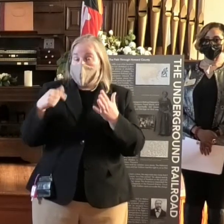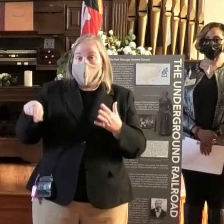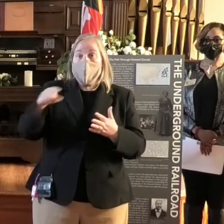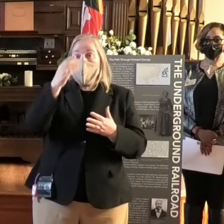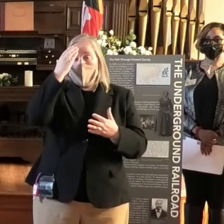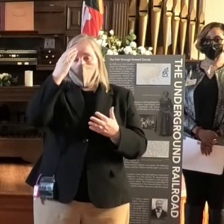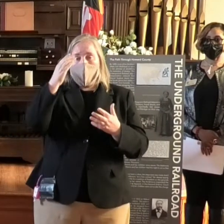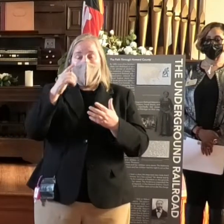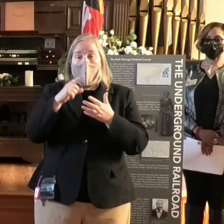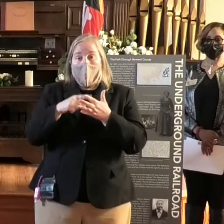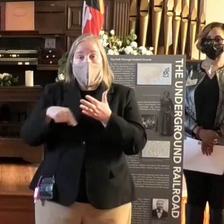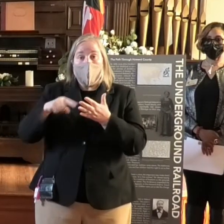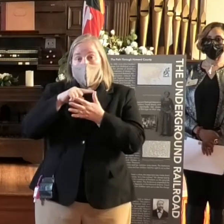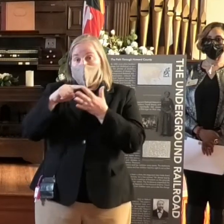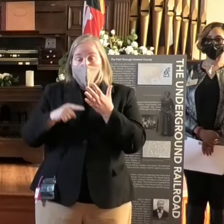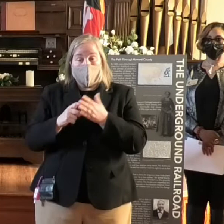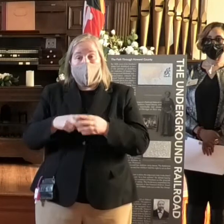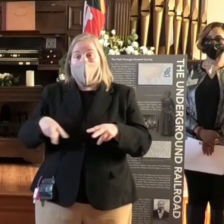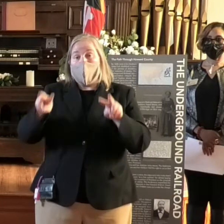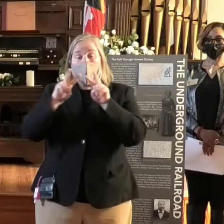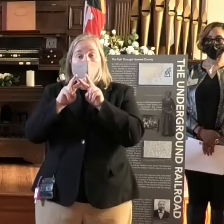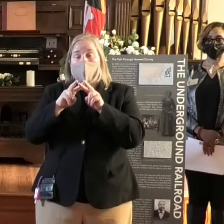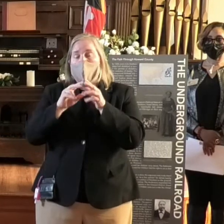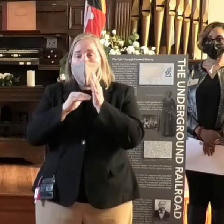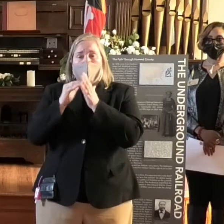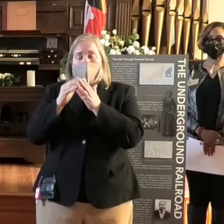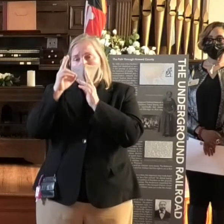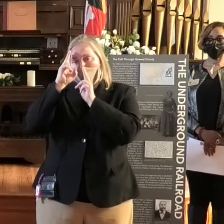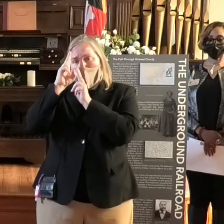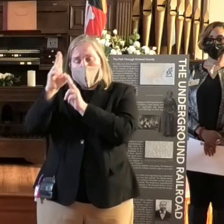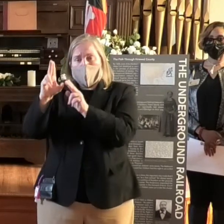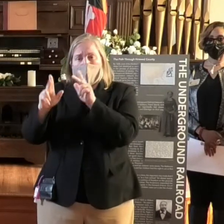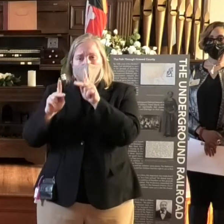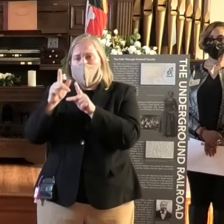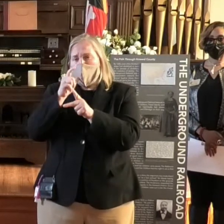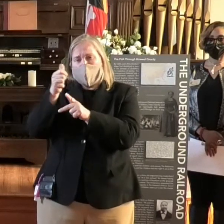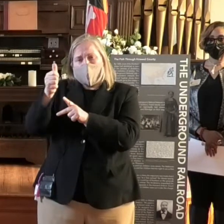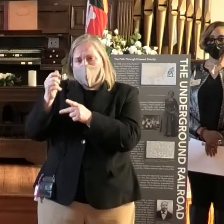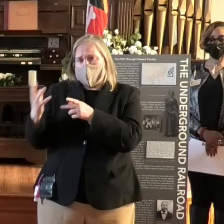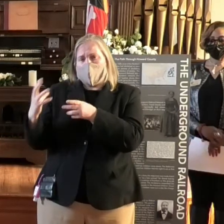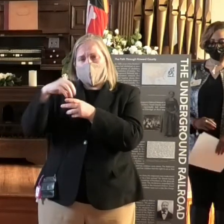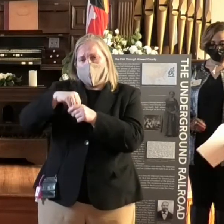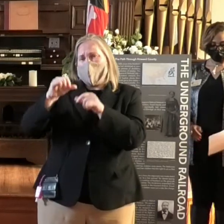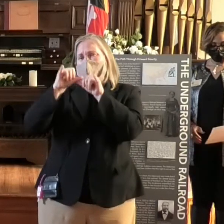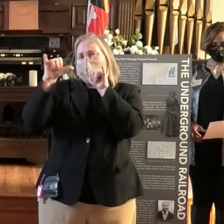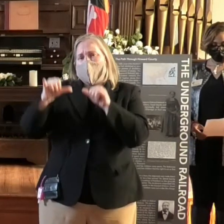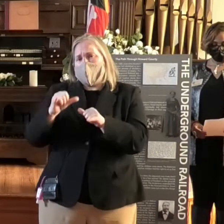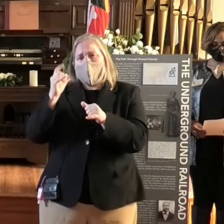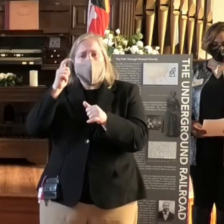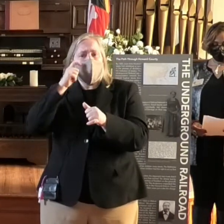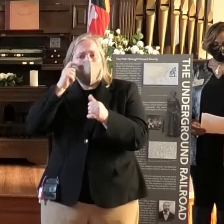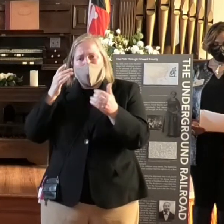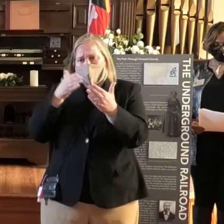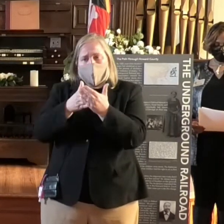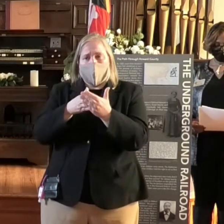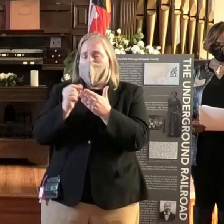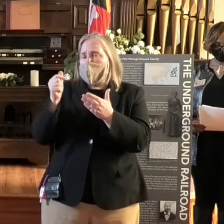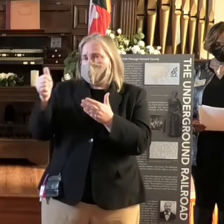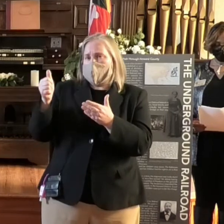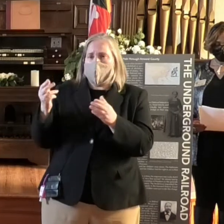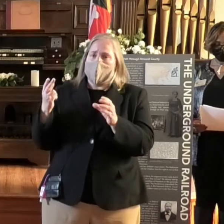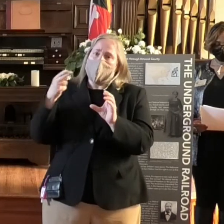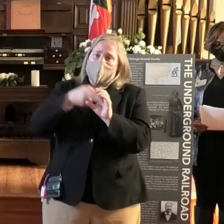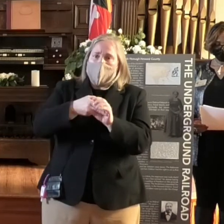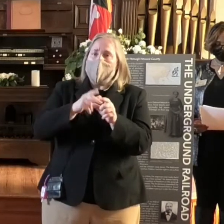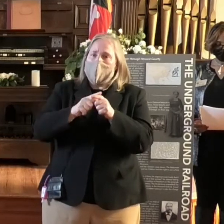values often honored people who were part of a systemic racism and participated in the oppression